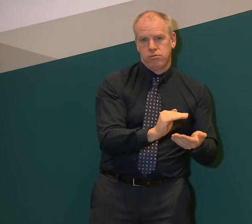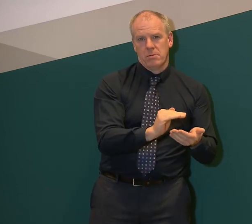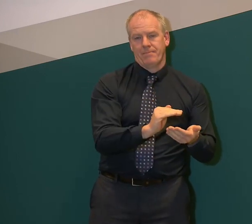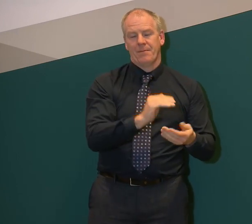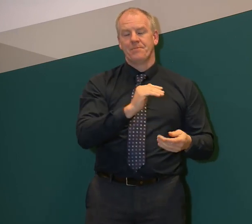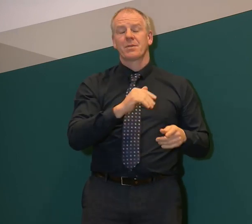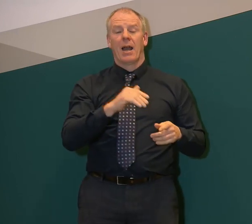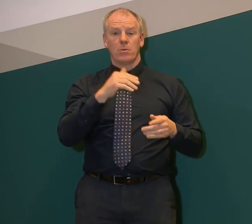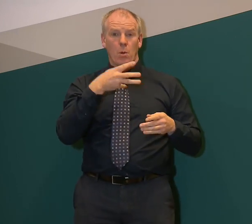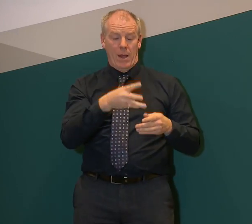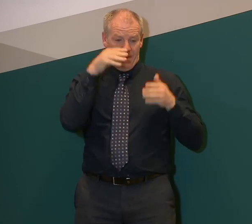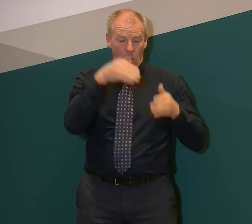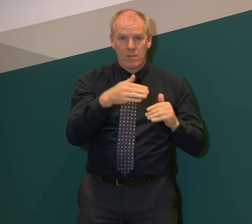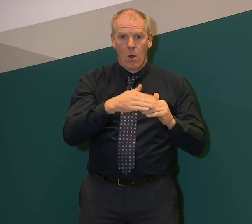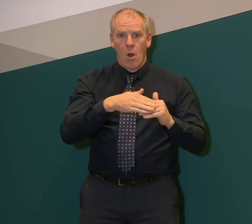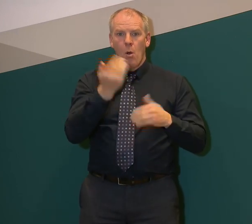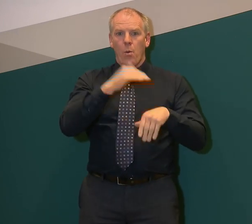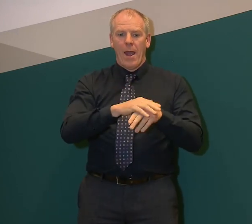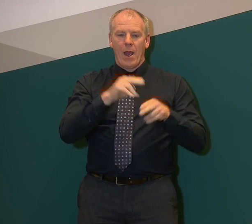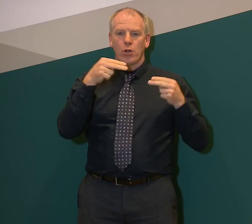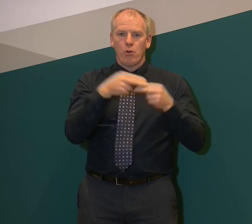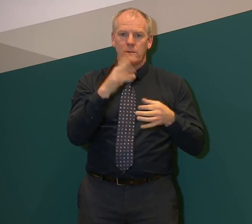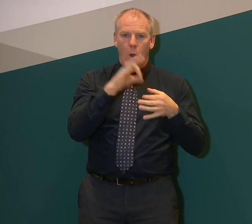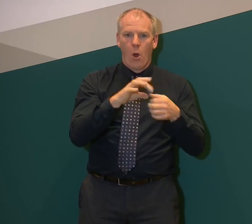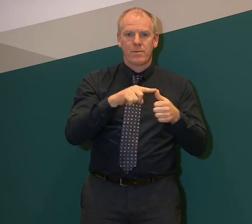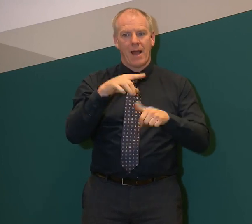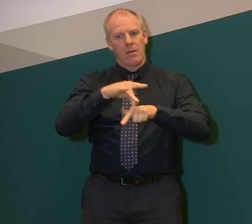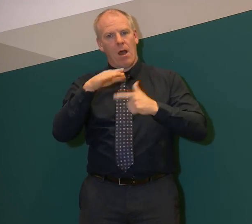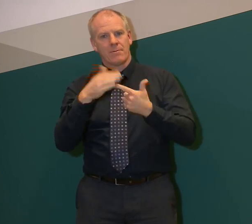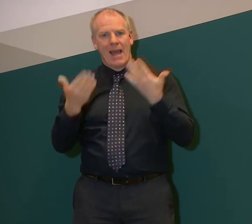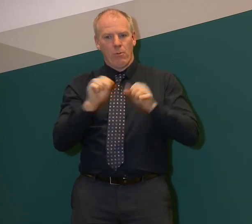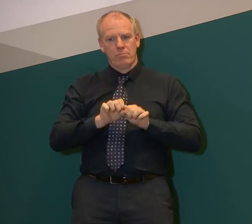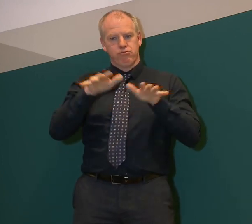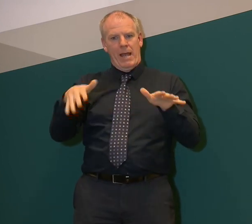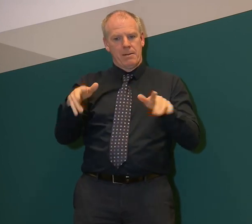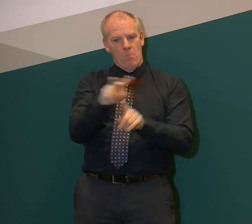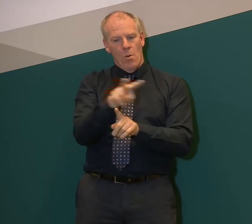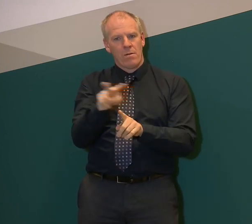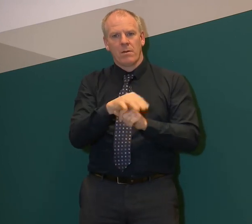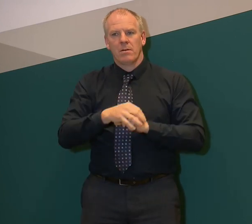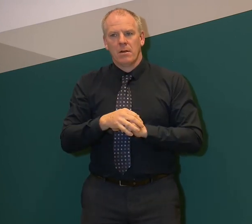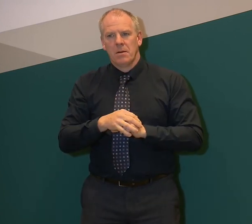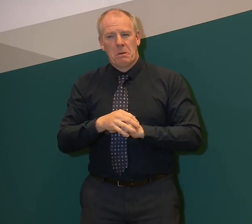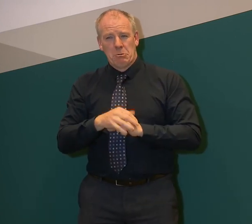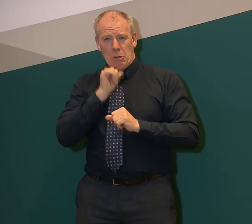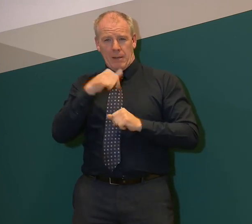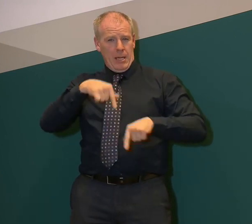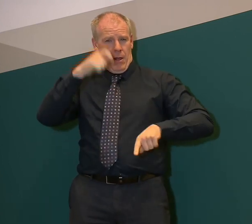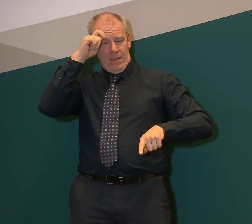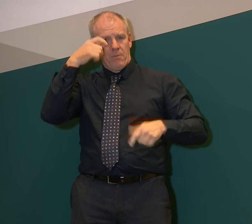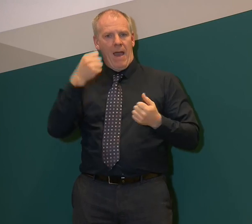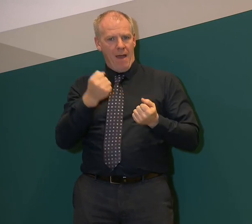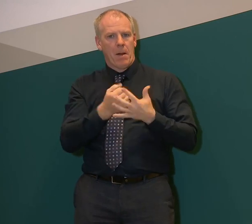as we look more closely at both nursing homes and hospitals and transmission in both of those settings. But we don't think that we have